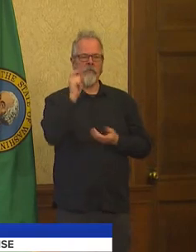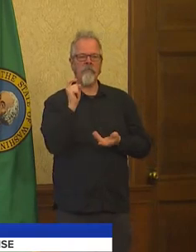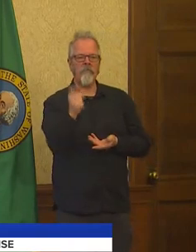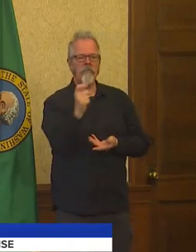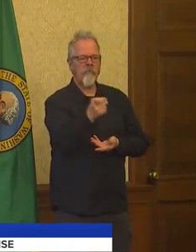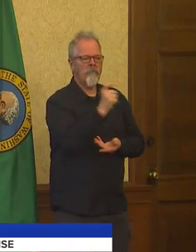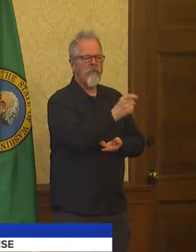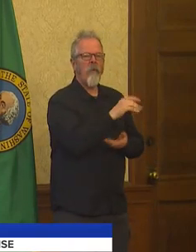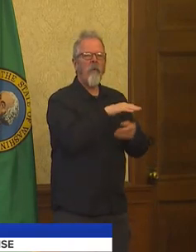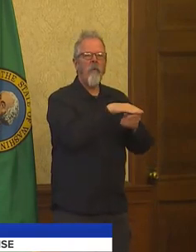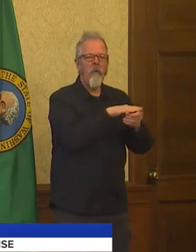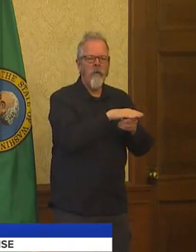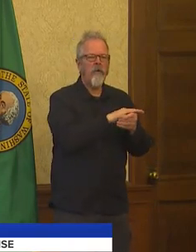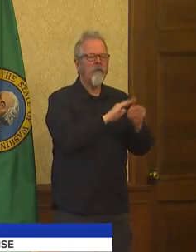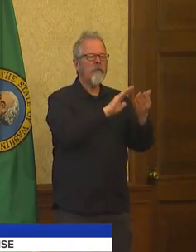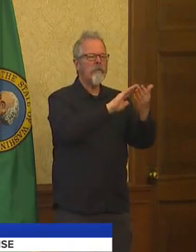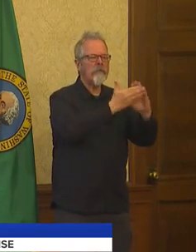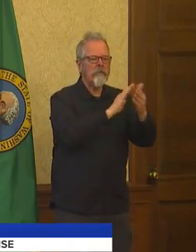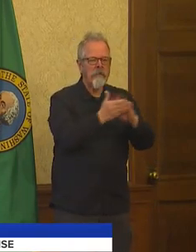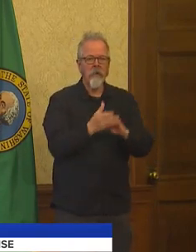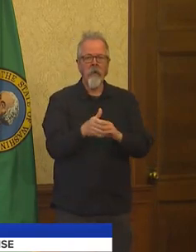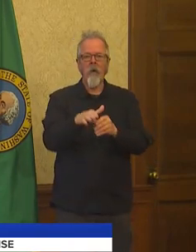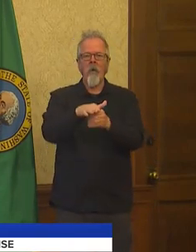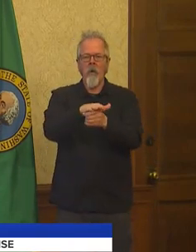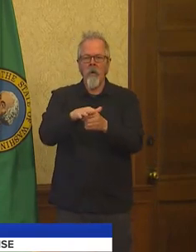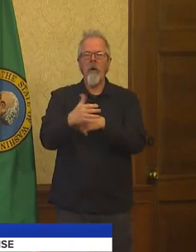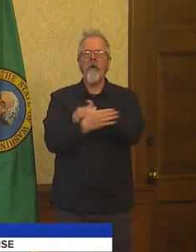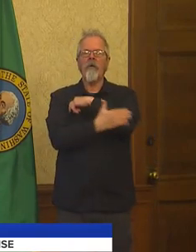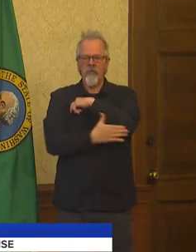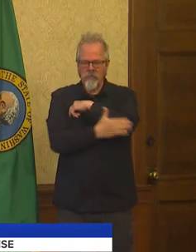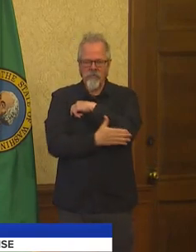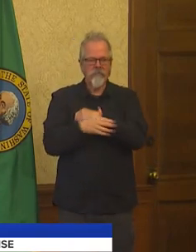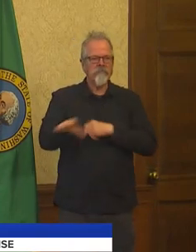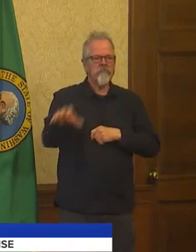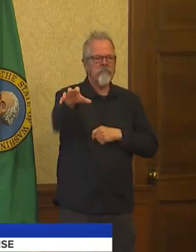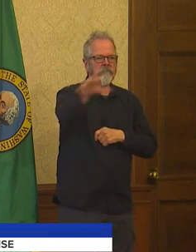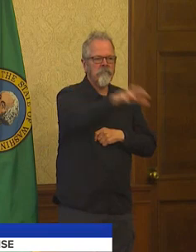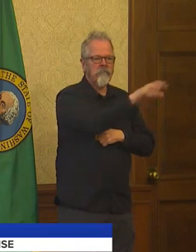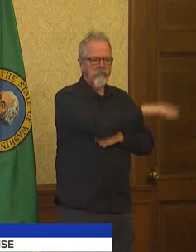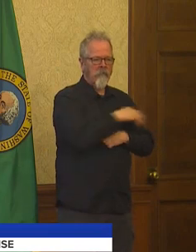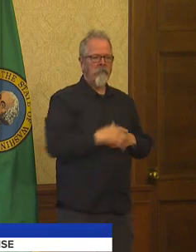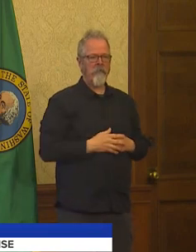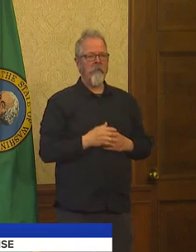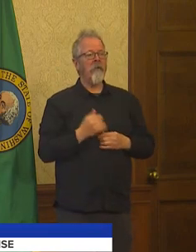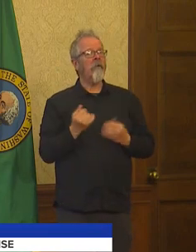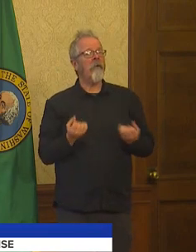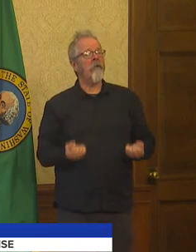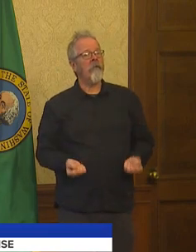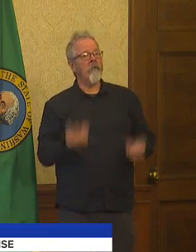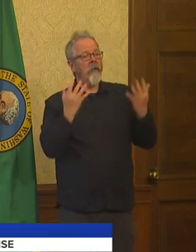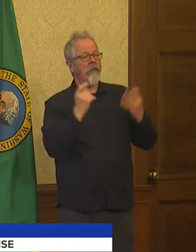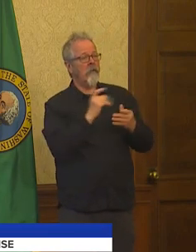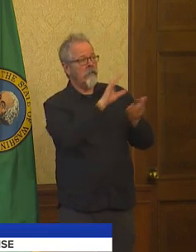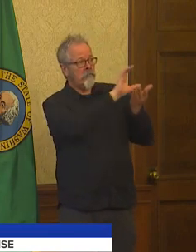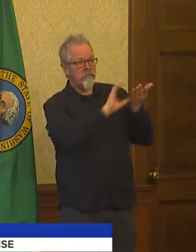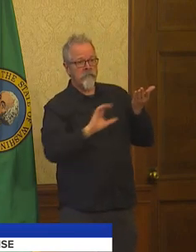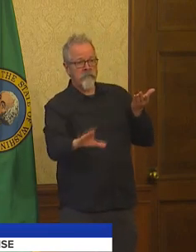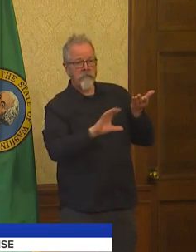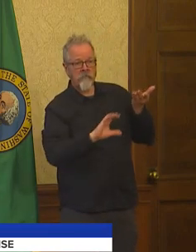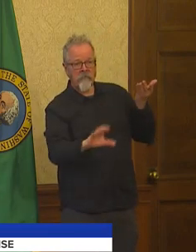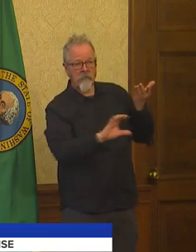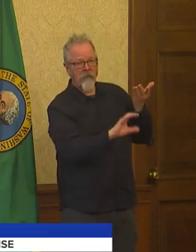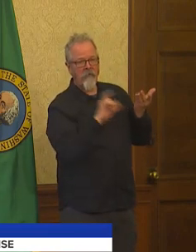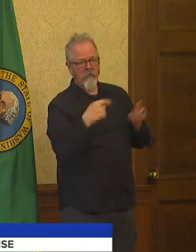the coming days, and the funds should be dispersed in a few weeks, pending approval from the legislative